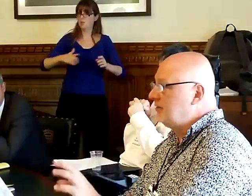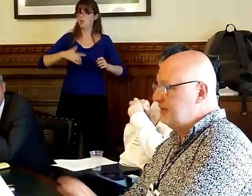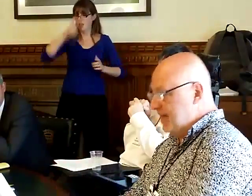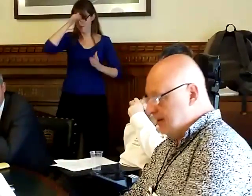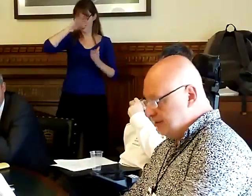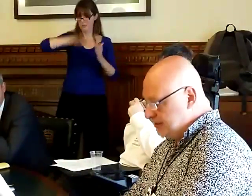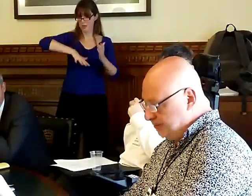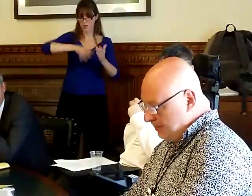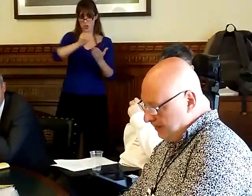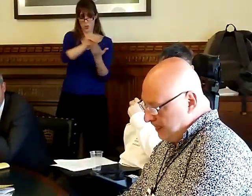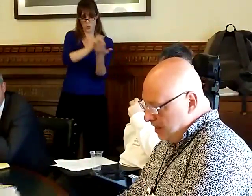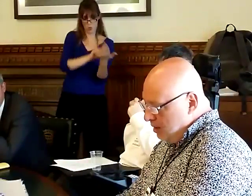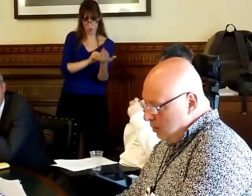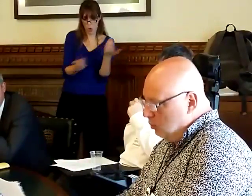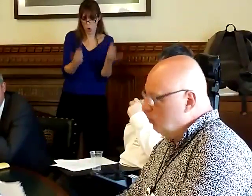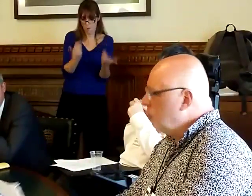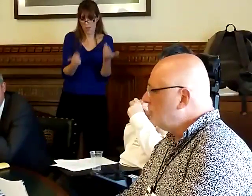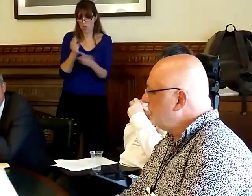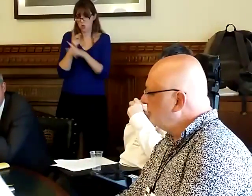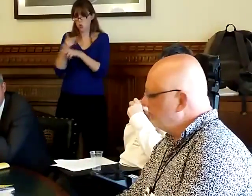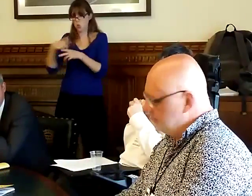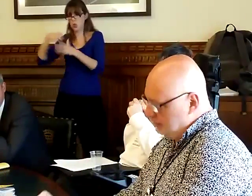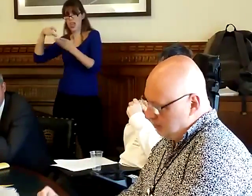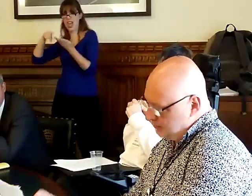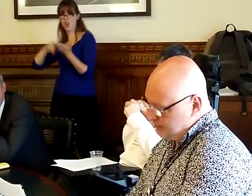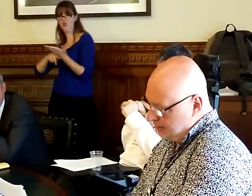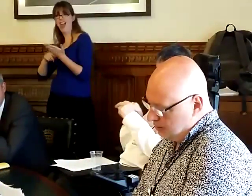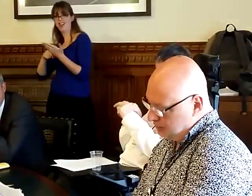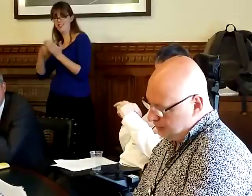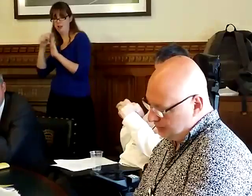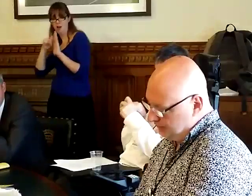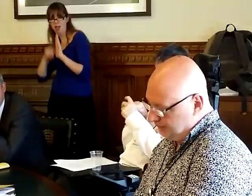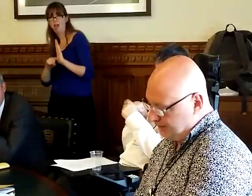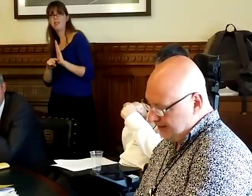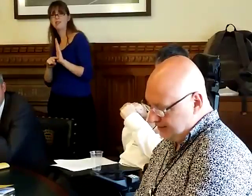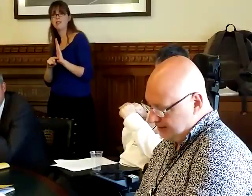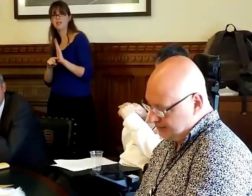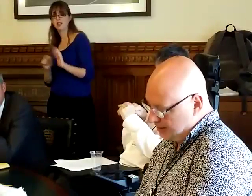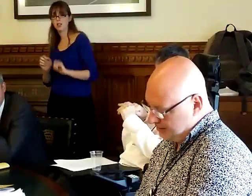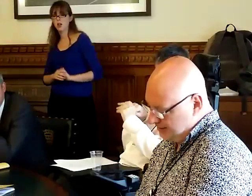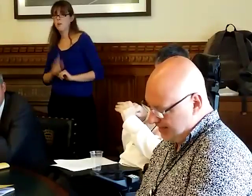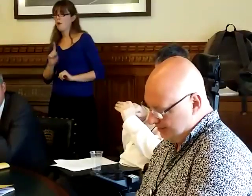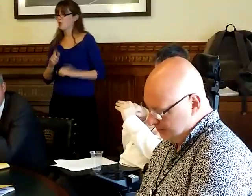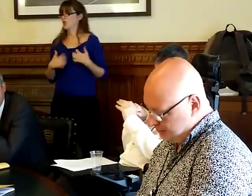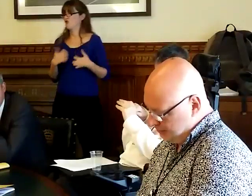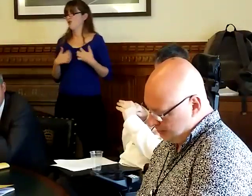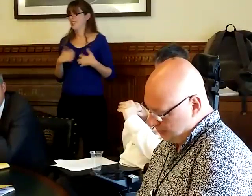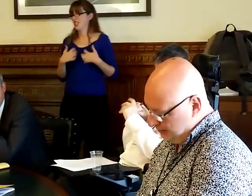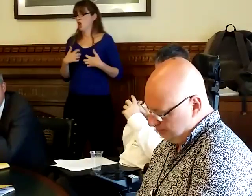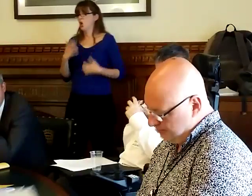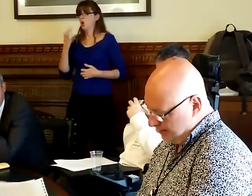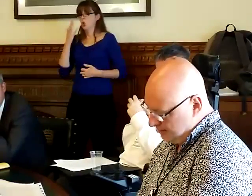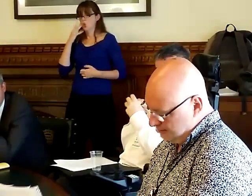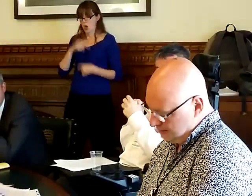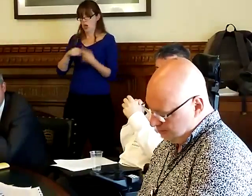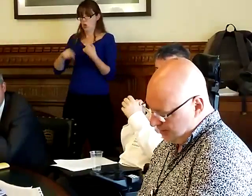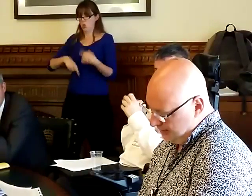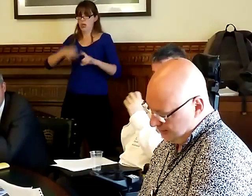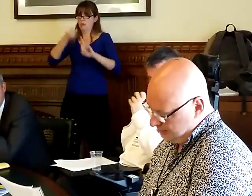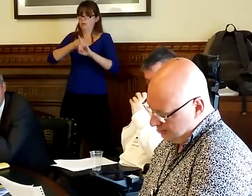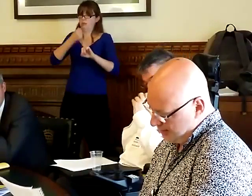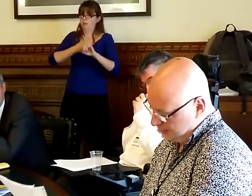and spelt it out. What was interesting was that all sorts of funny things started to happen as soon as we